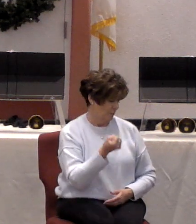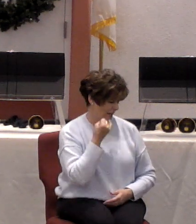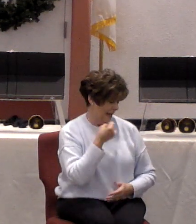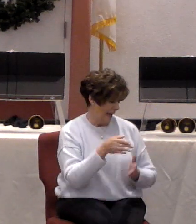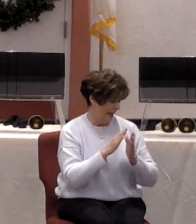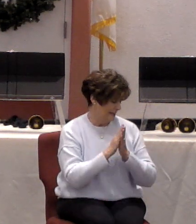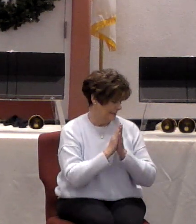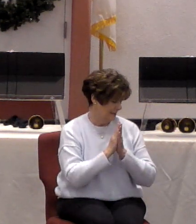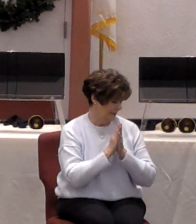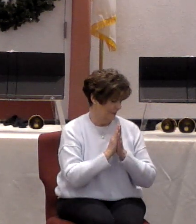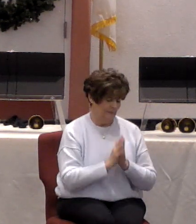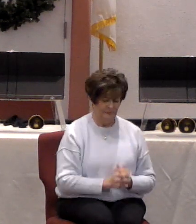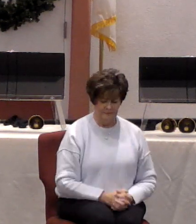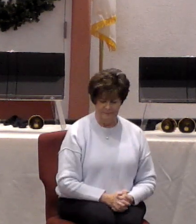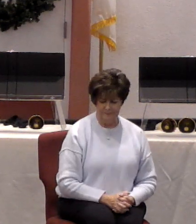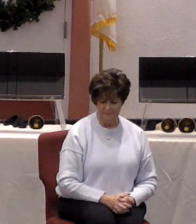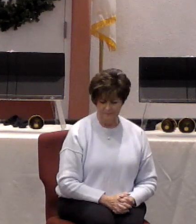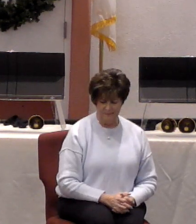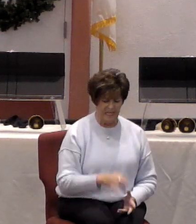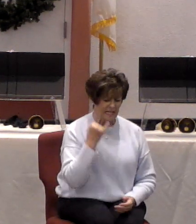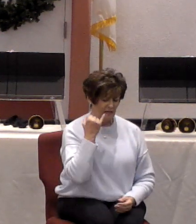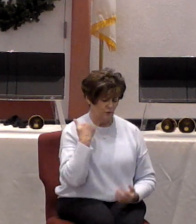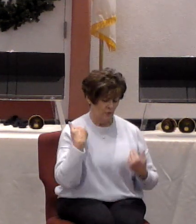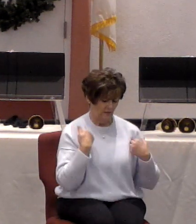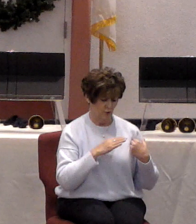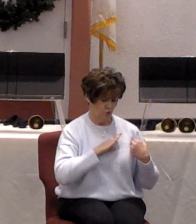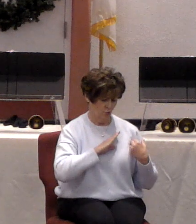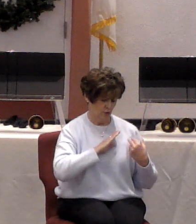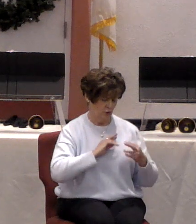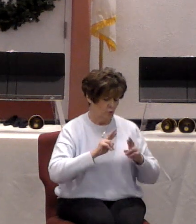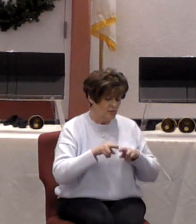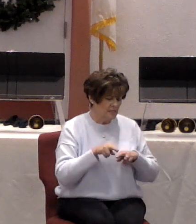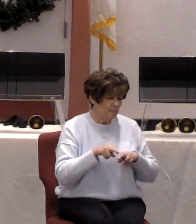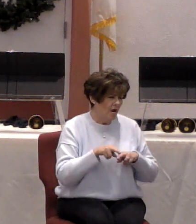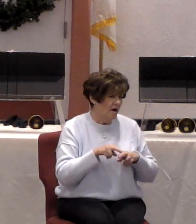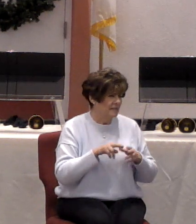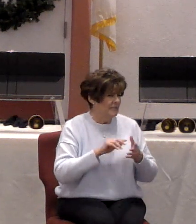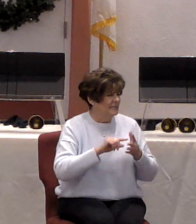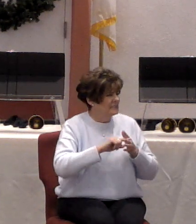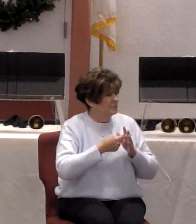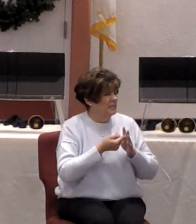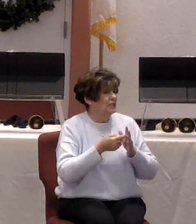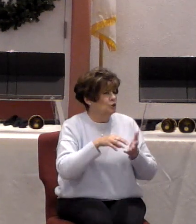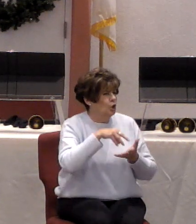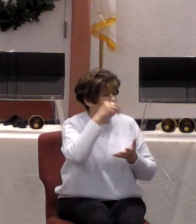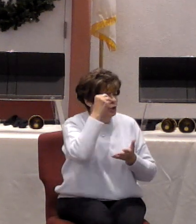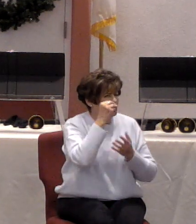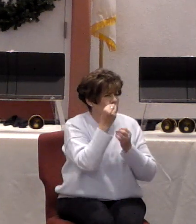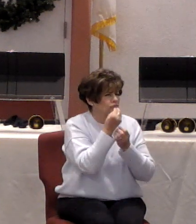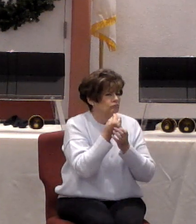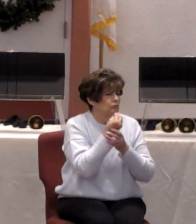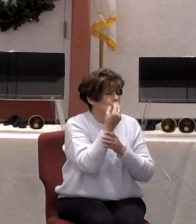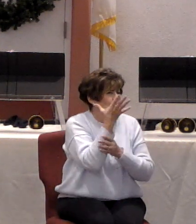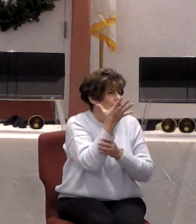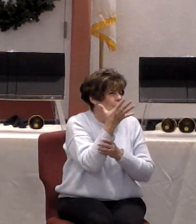As long as you had the courage to respond, to begin to learn and grow and to become what it was that Christ wanted you to be,